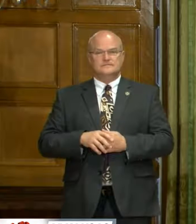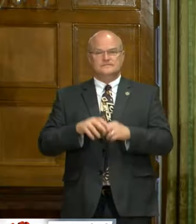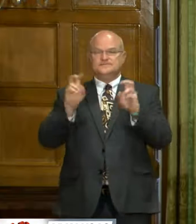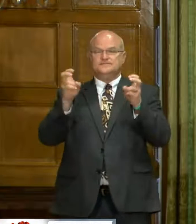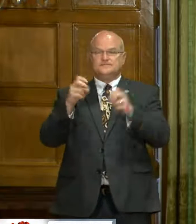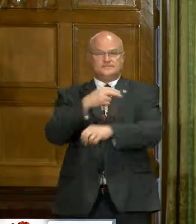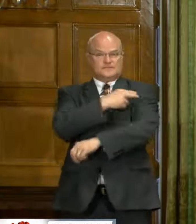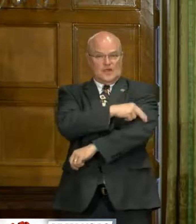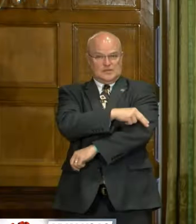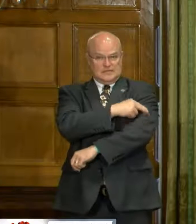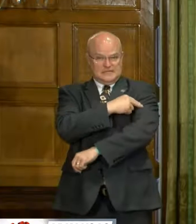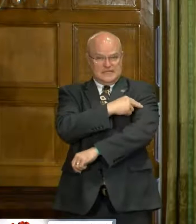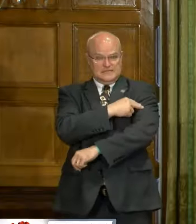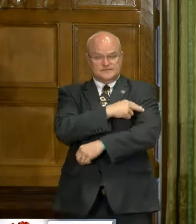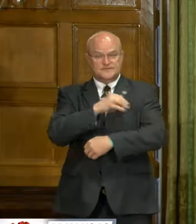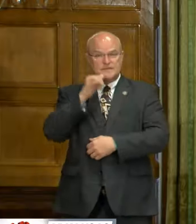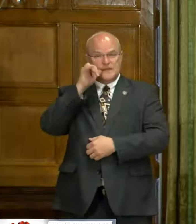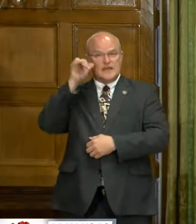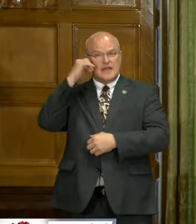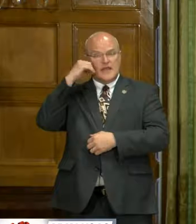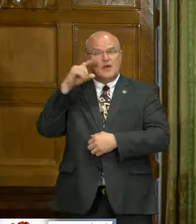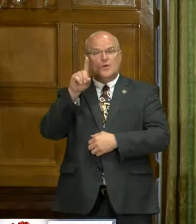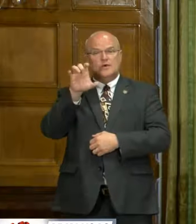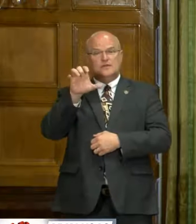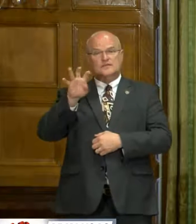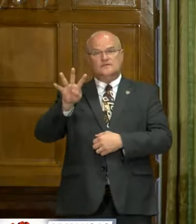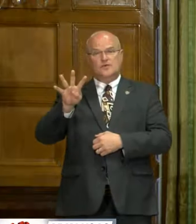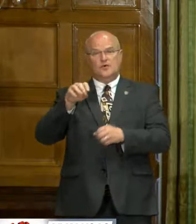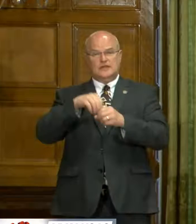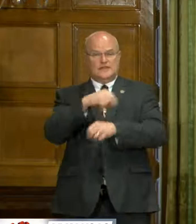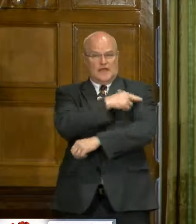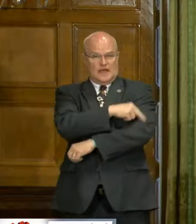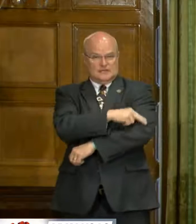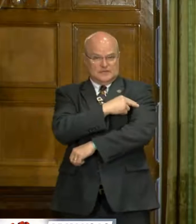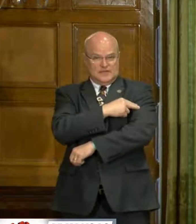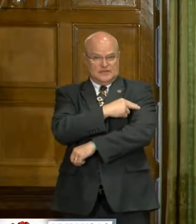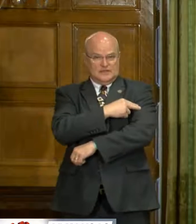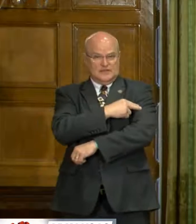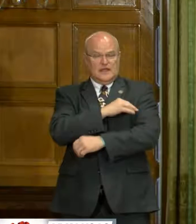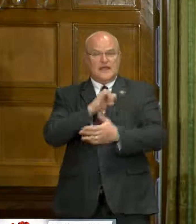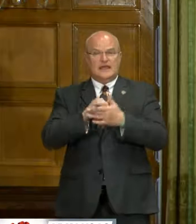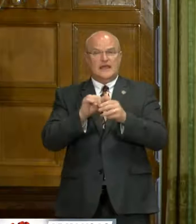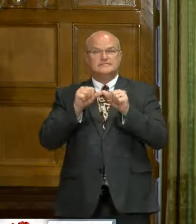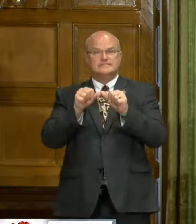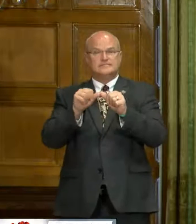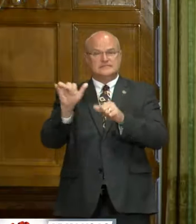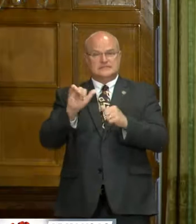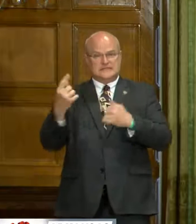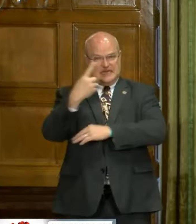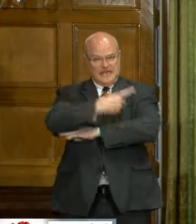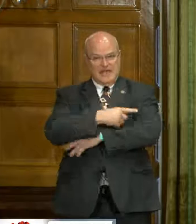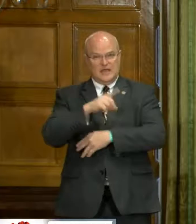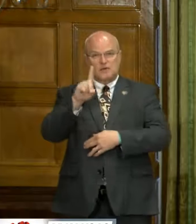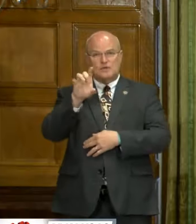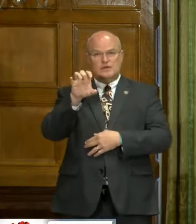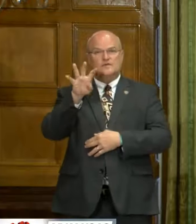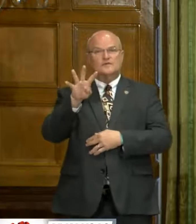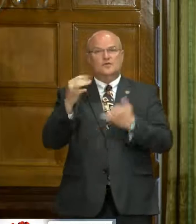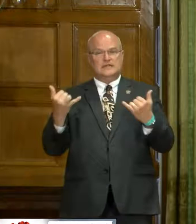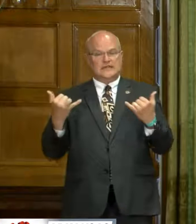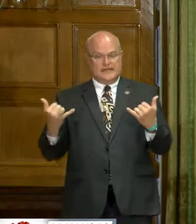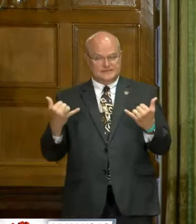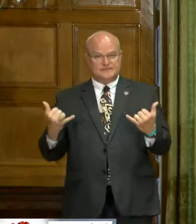In terms of hospitalizations, yesterday we had 104 hospitalizations. That number remains the same at